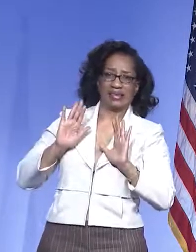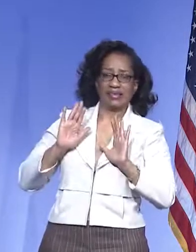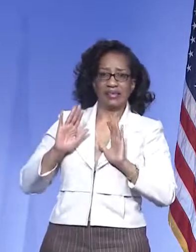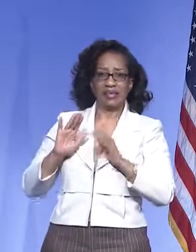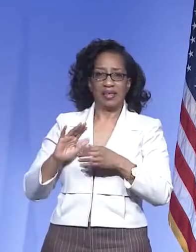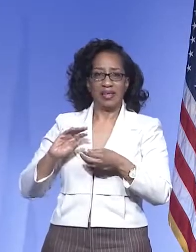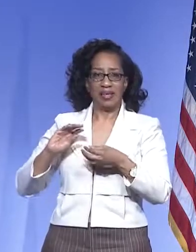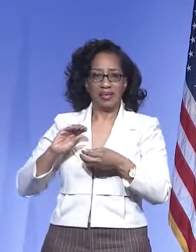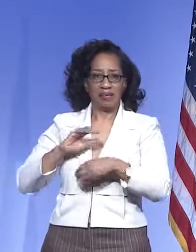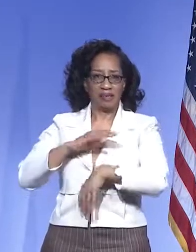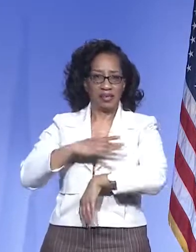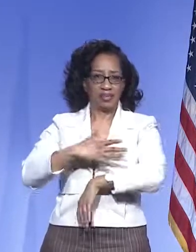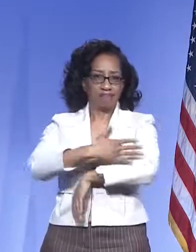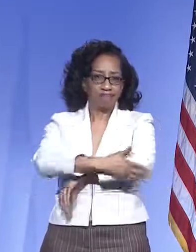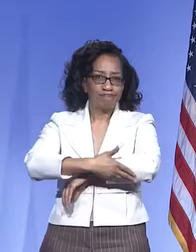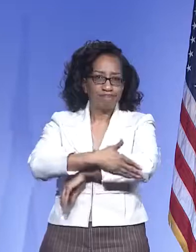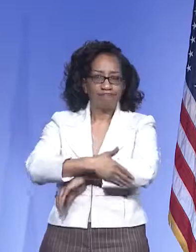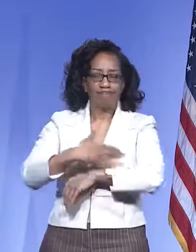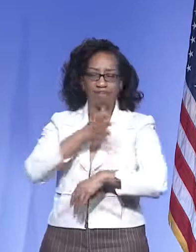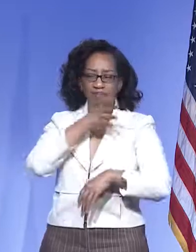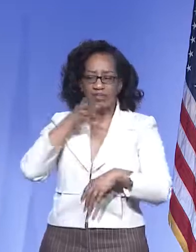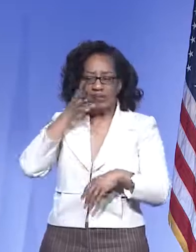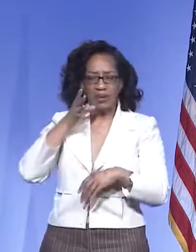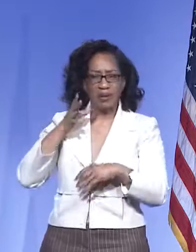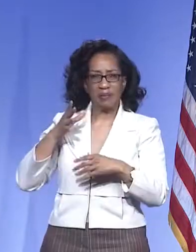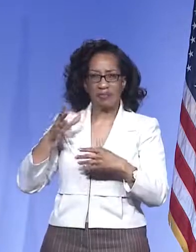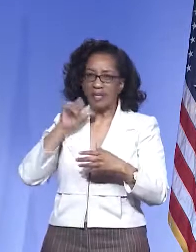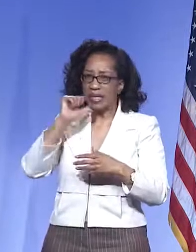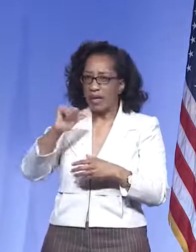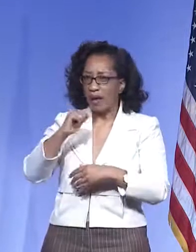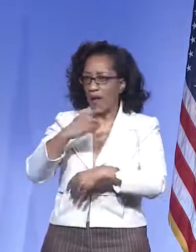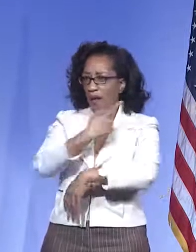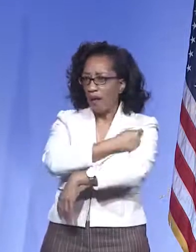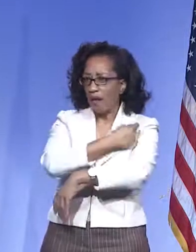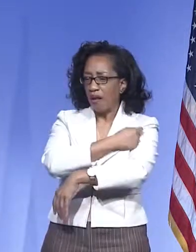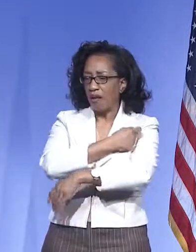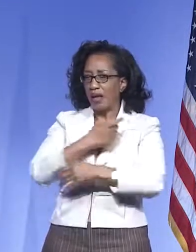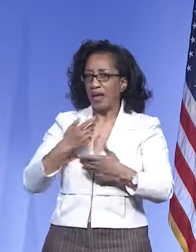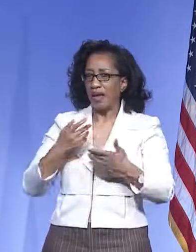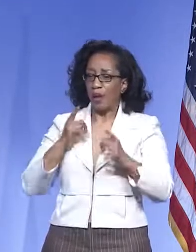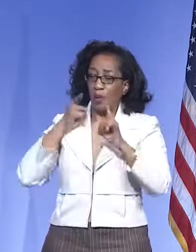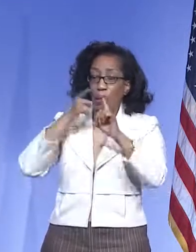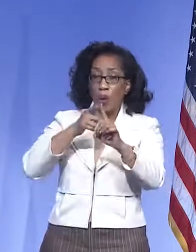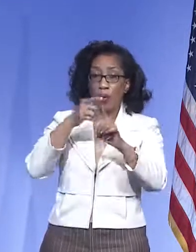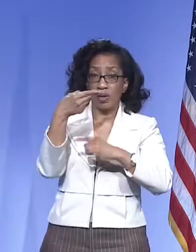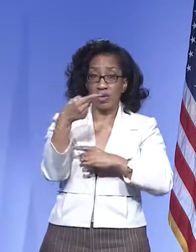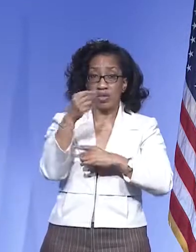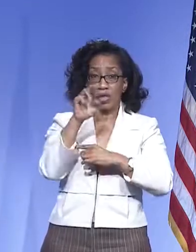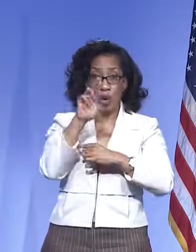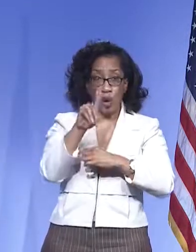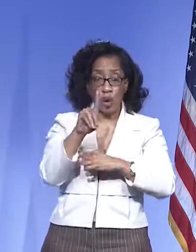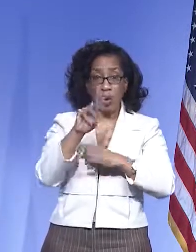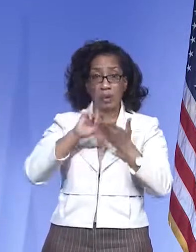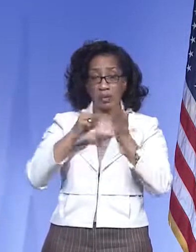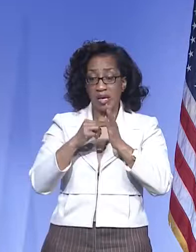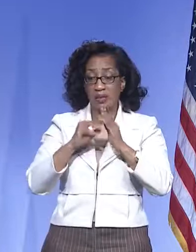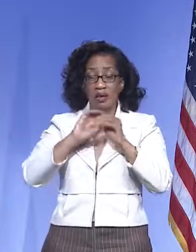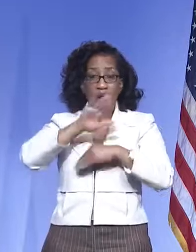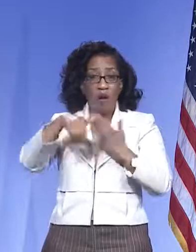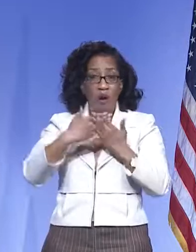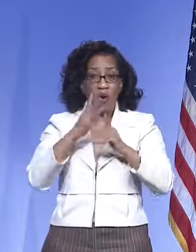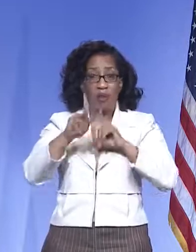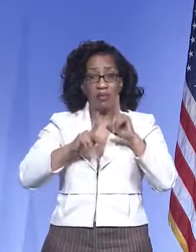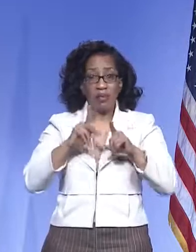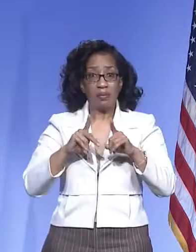still not at herd immunity, we're still working toward that, are there some negative effects we may see here locally in